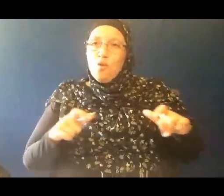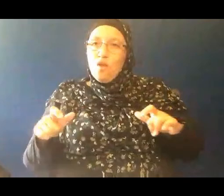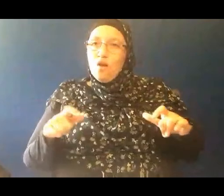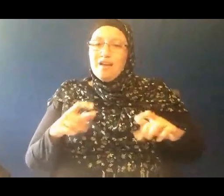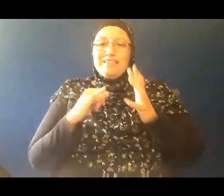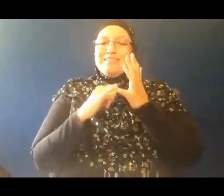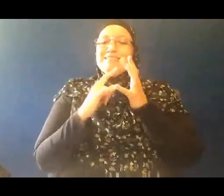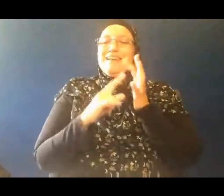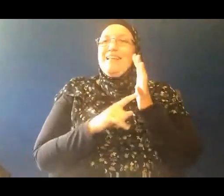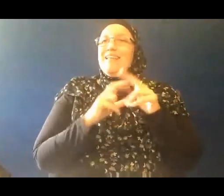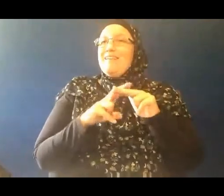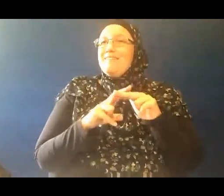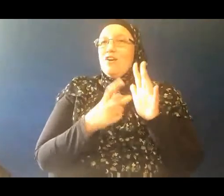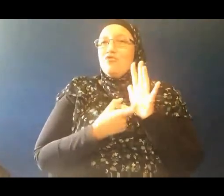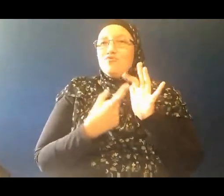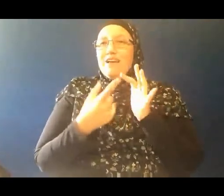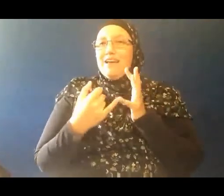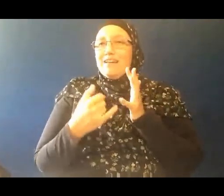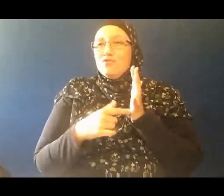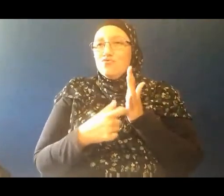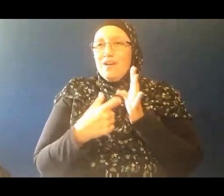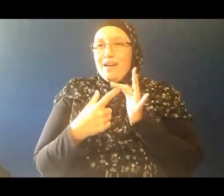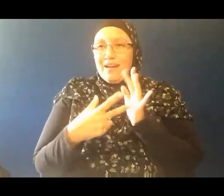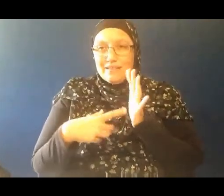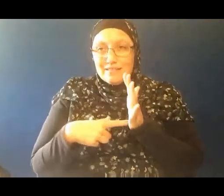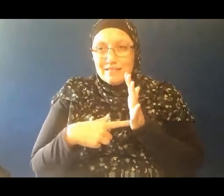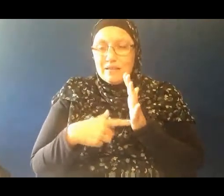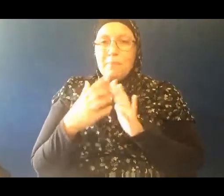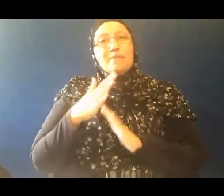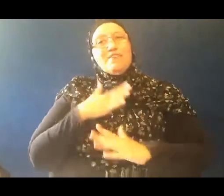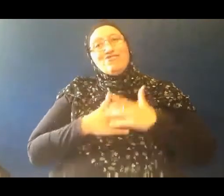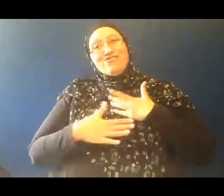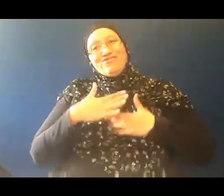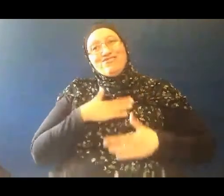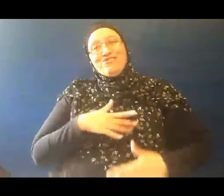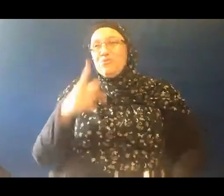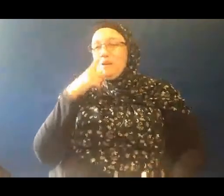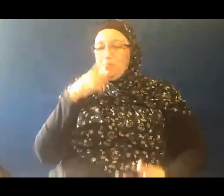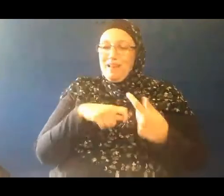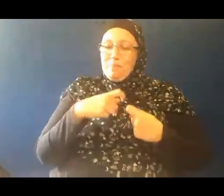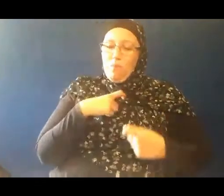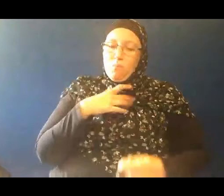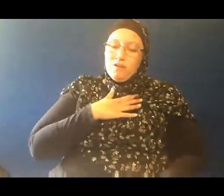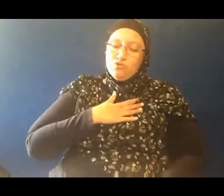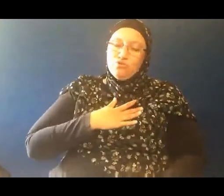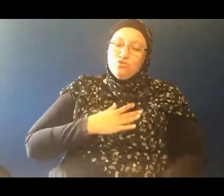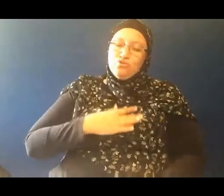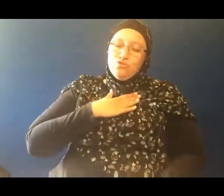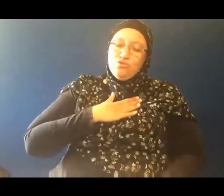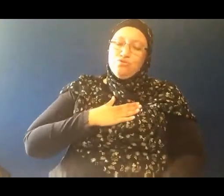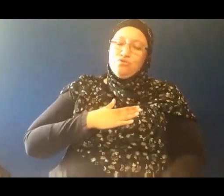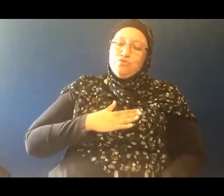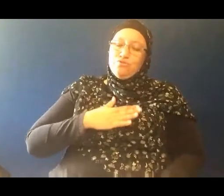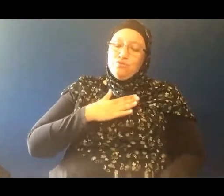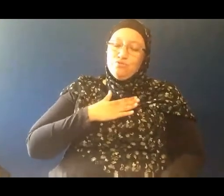is self-control? Again, patience. So that you become more of a patient person. And once you have this gem